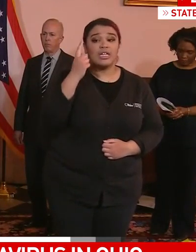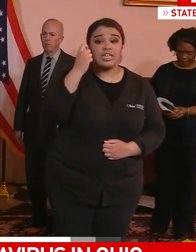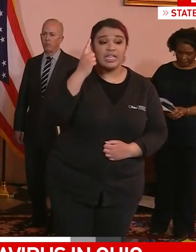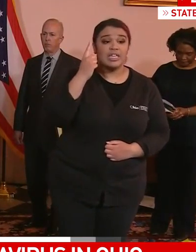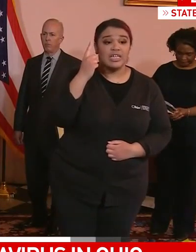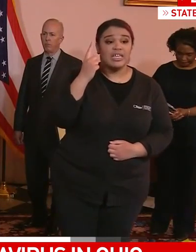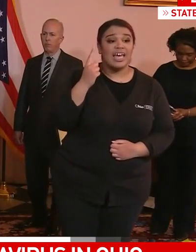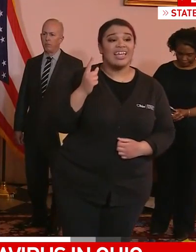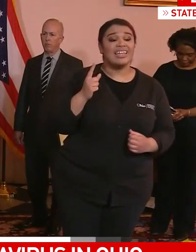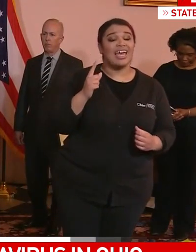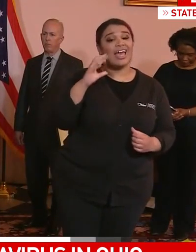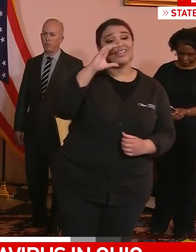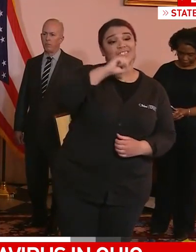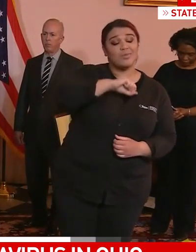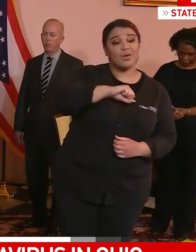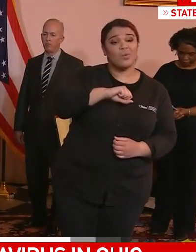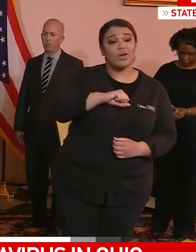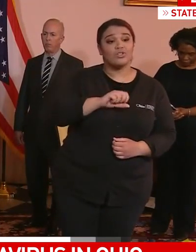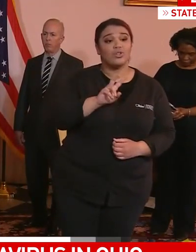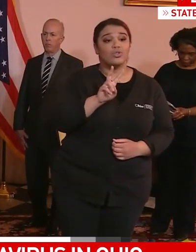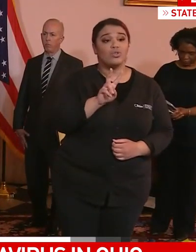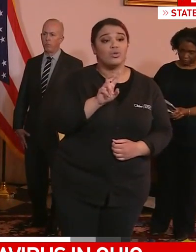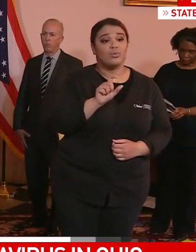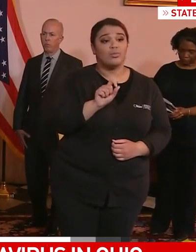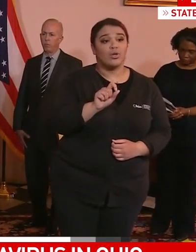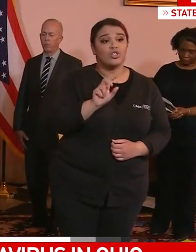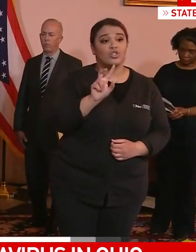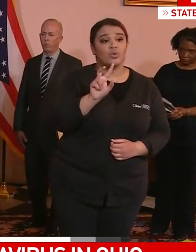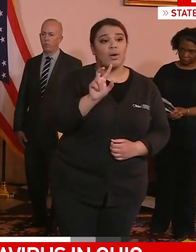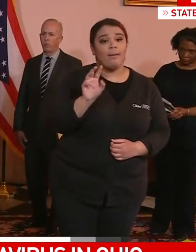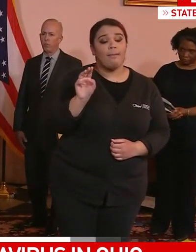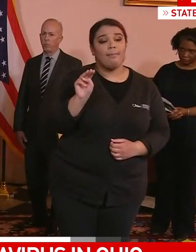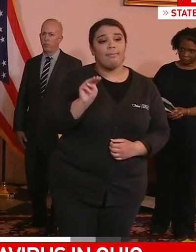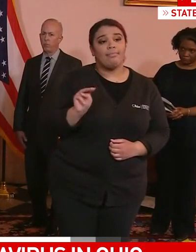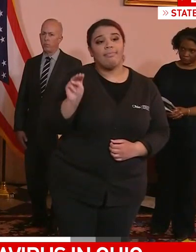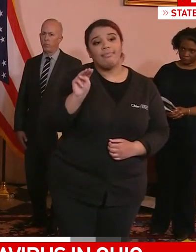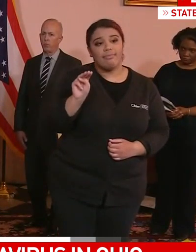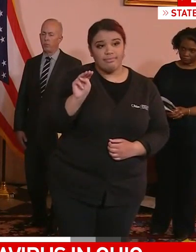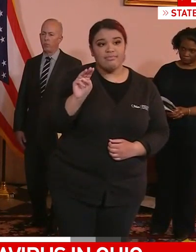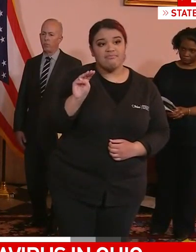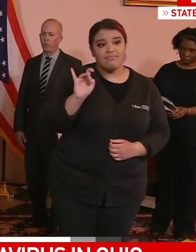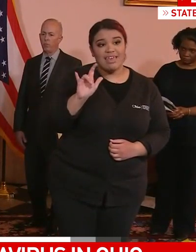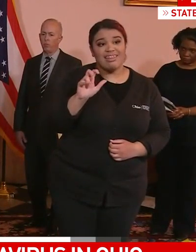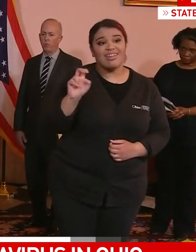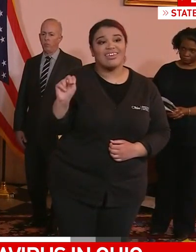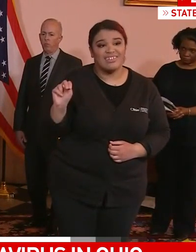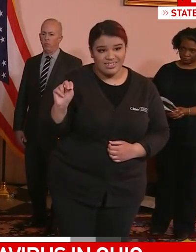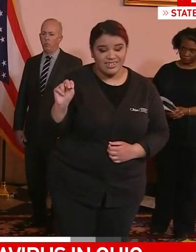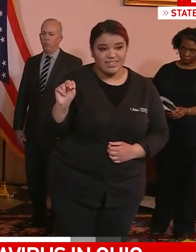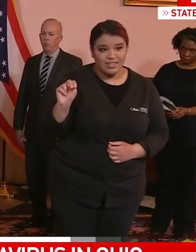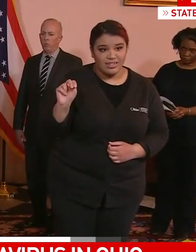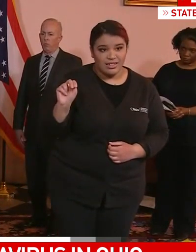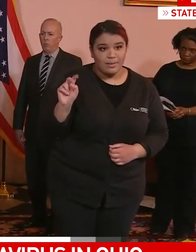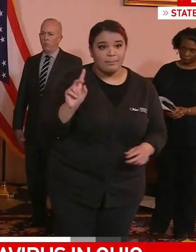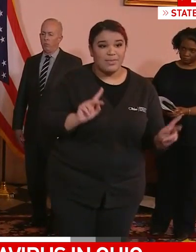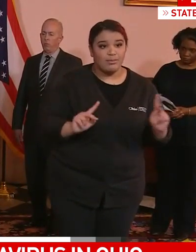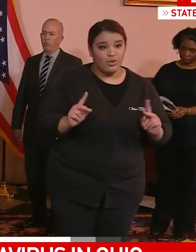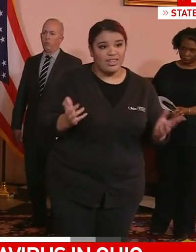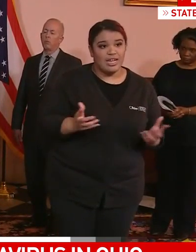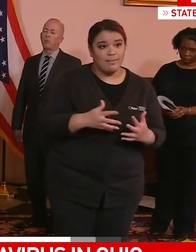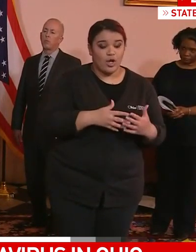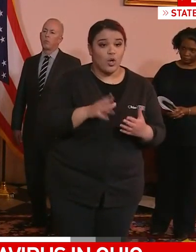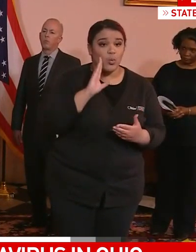that 2.2 million Americans would die. And if we do these measures in the absolute way they're